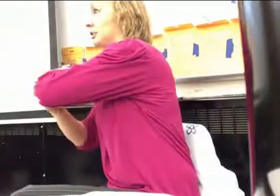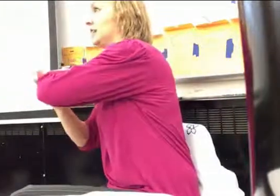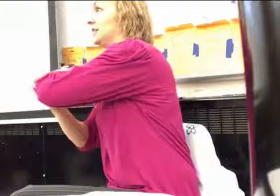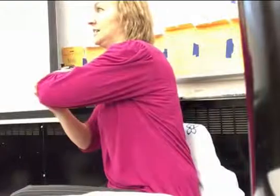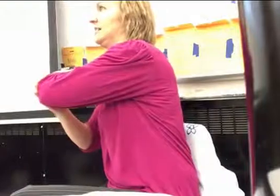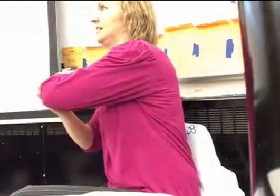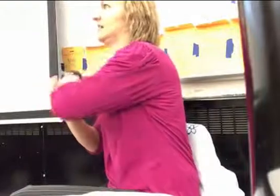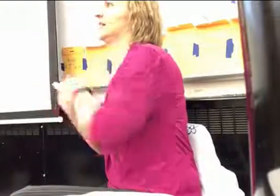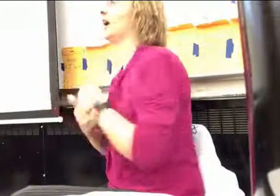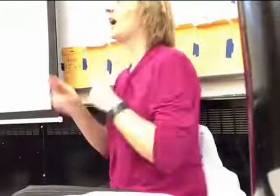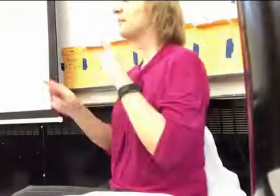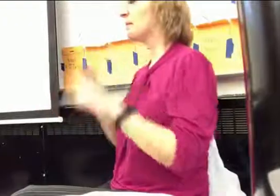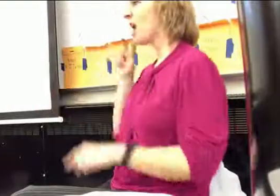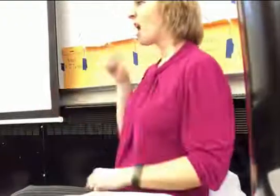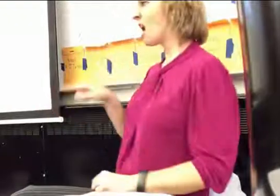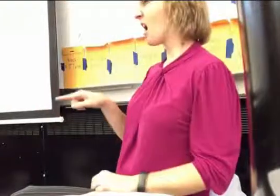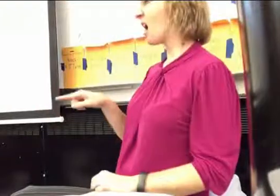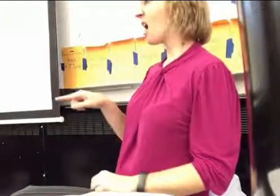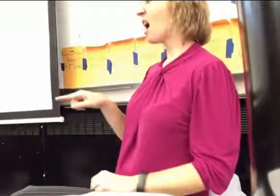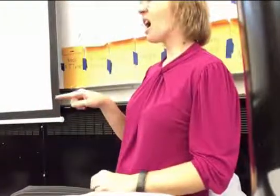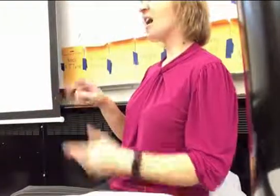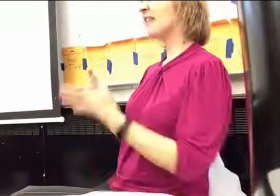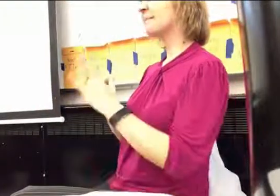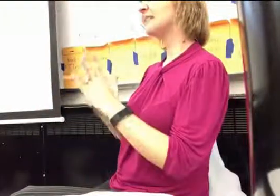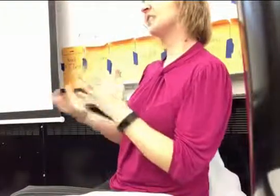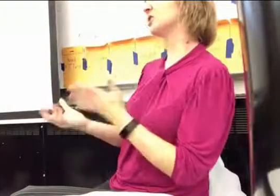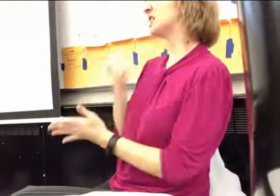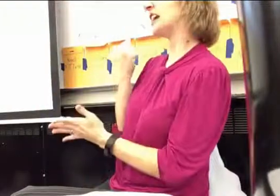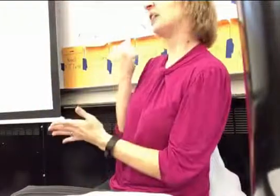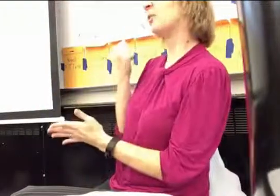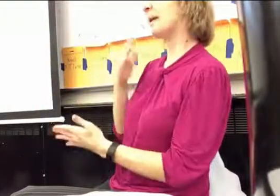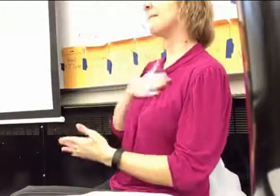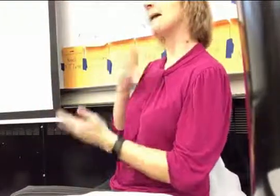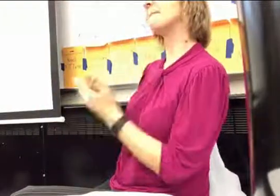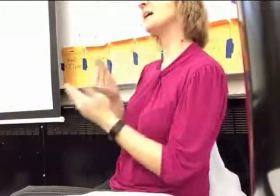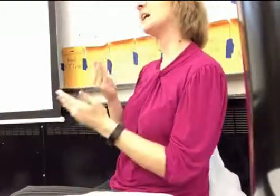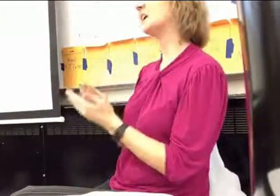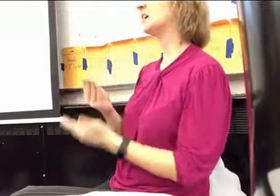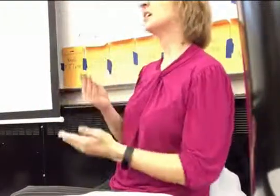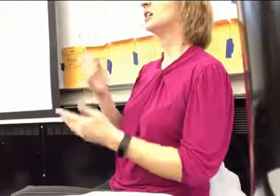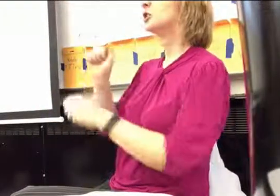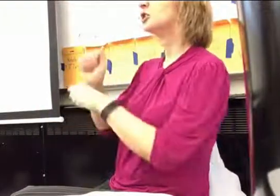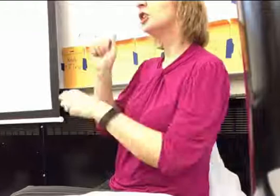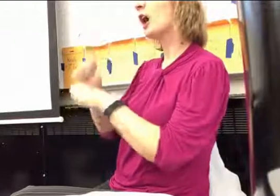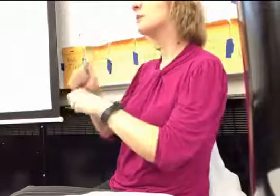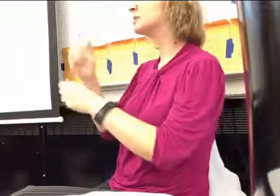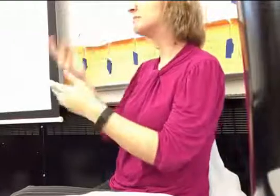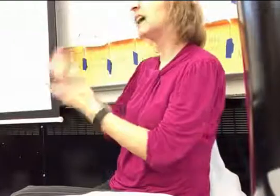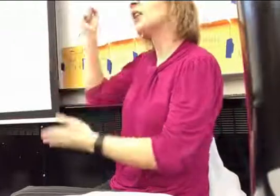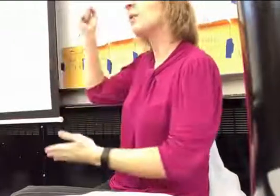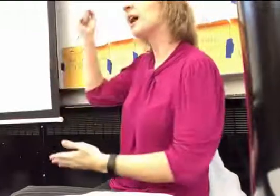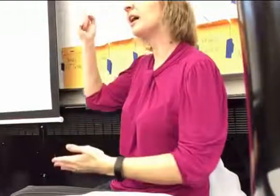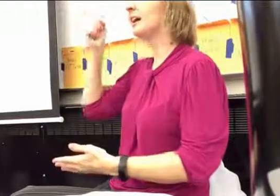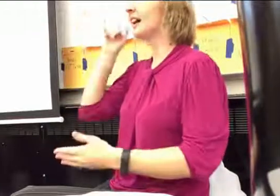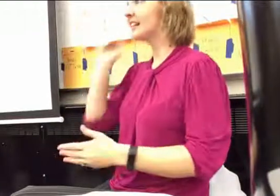right? People saw this as taking people's money away, taking away jobs. Is this an example of that robber baron where they're